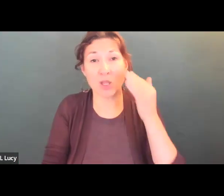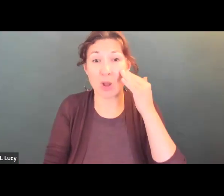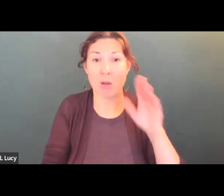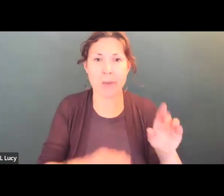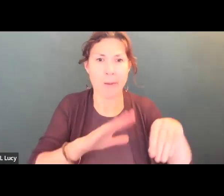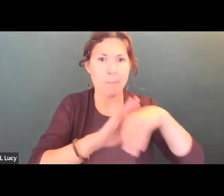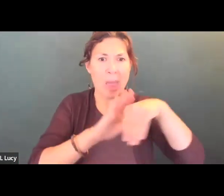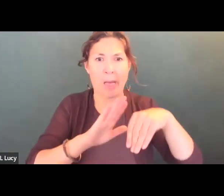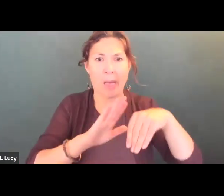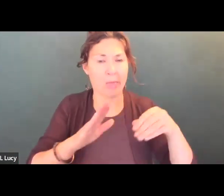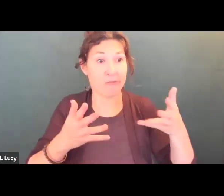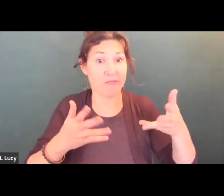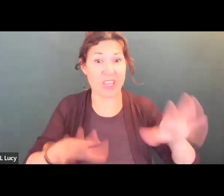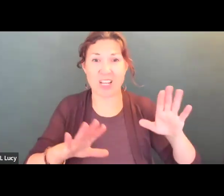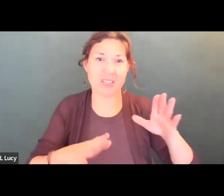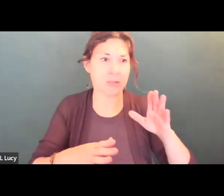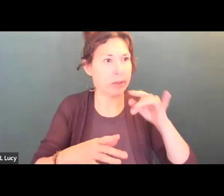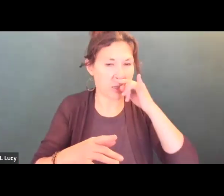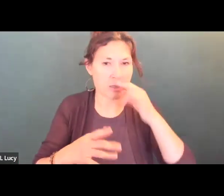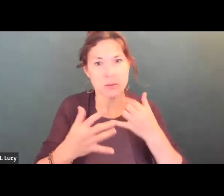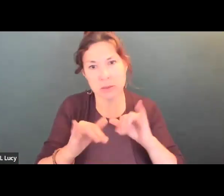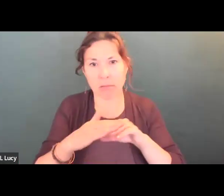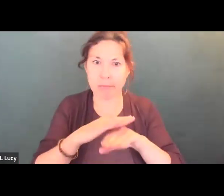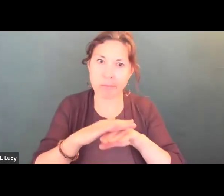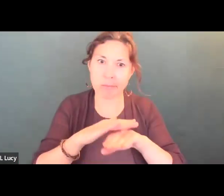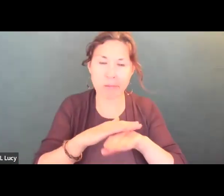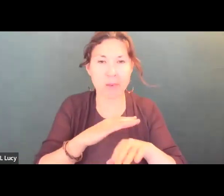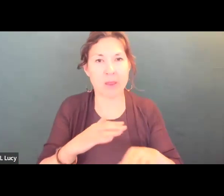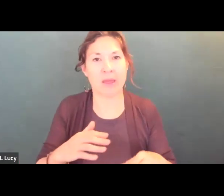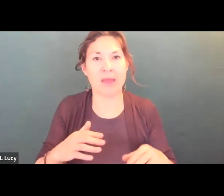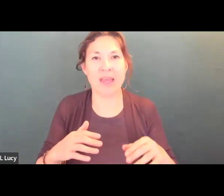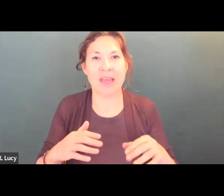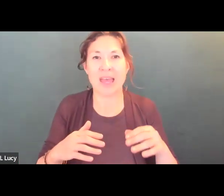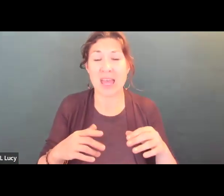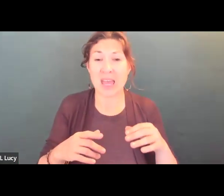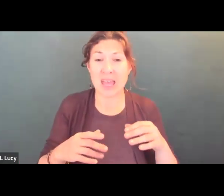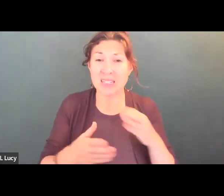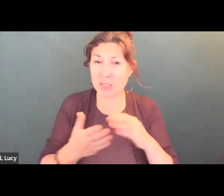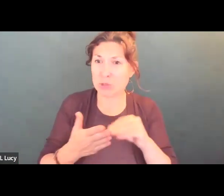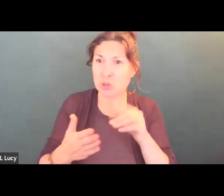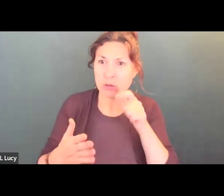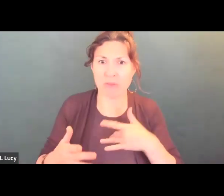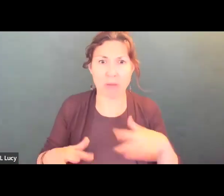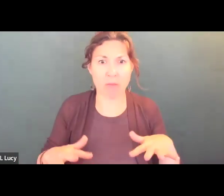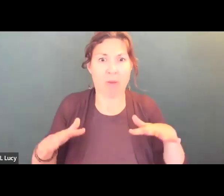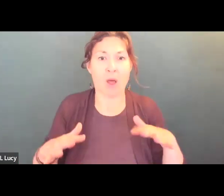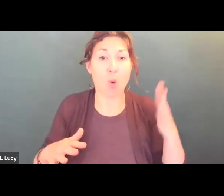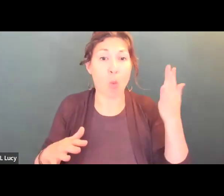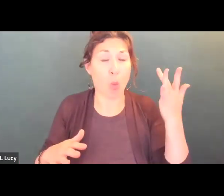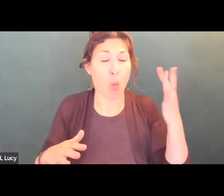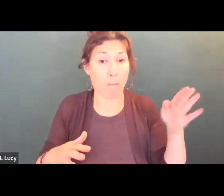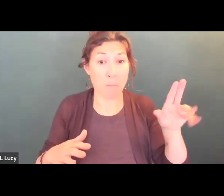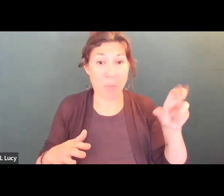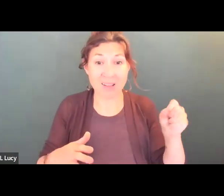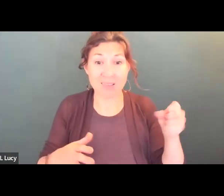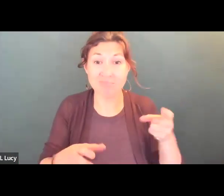and sometimes, I think some of the concerns I see are kids who are anxious because they got on a bus on